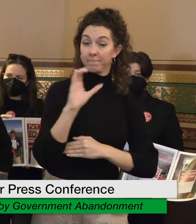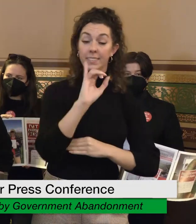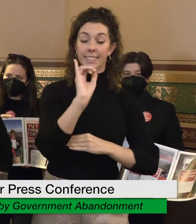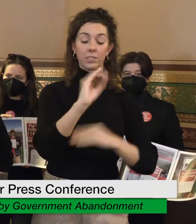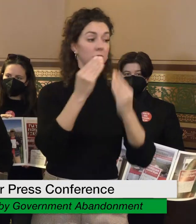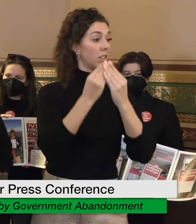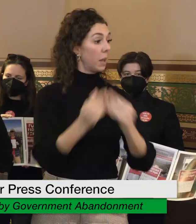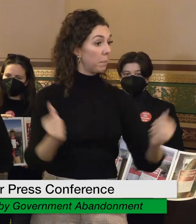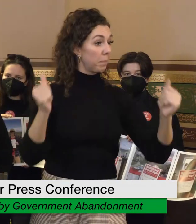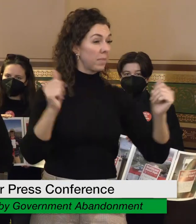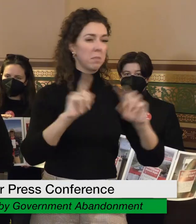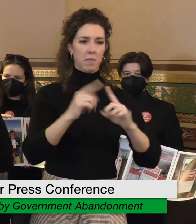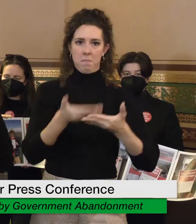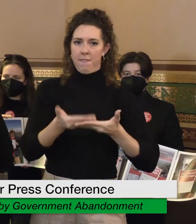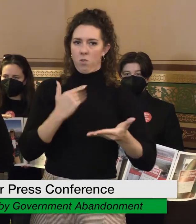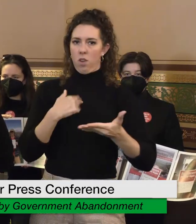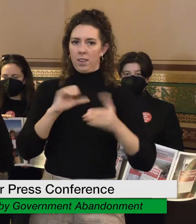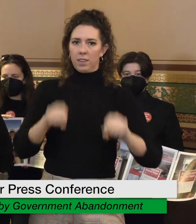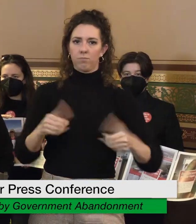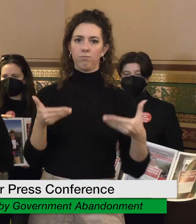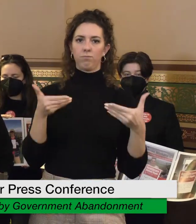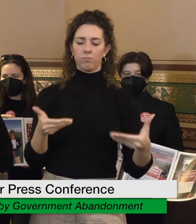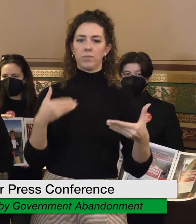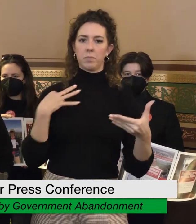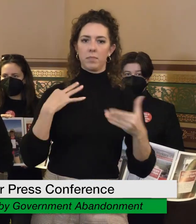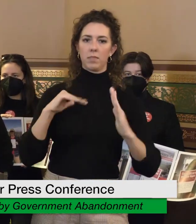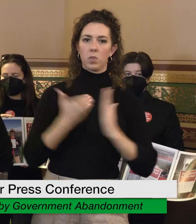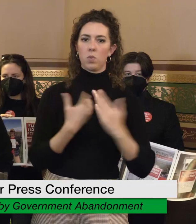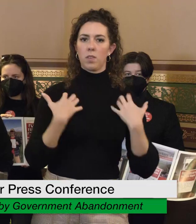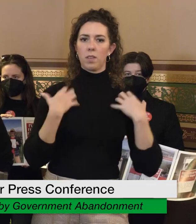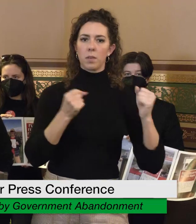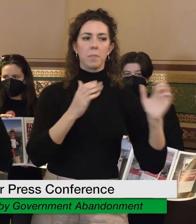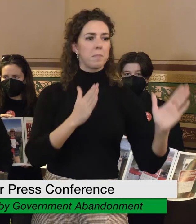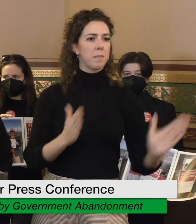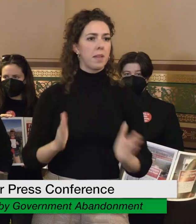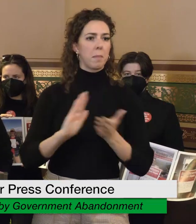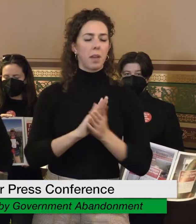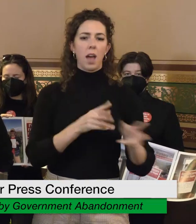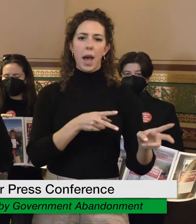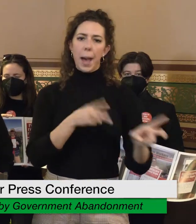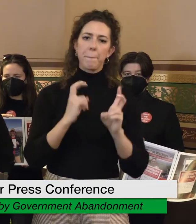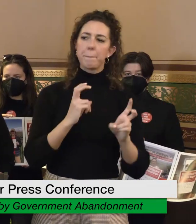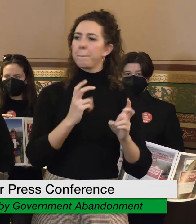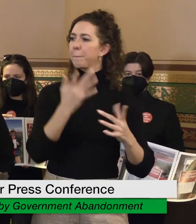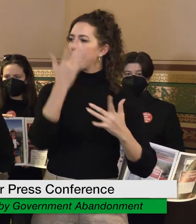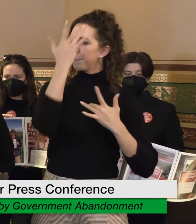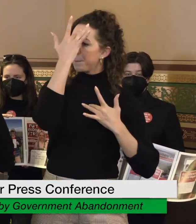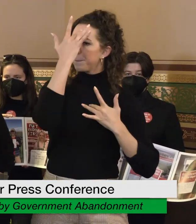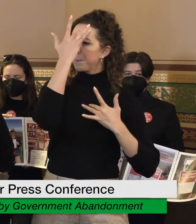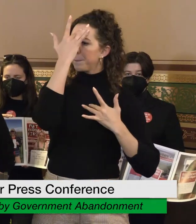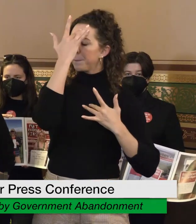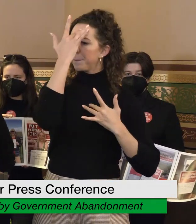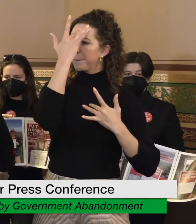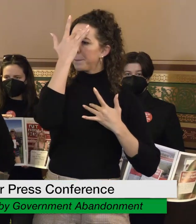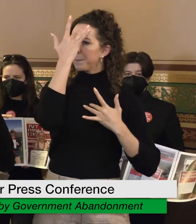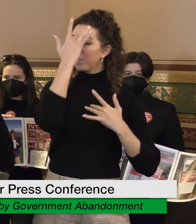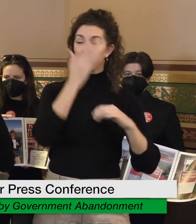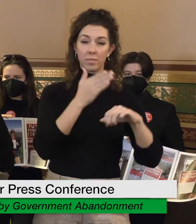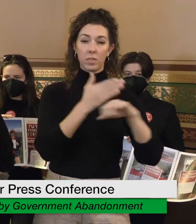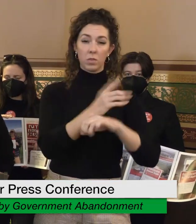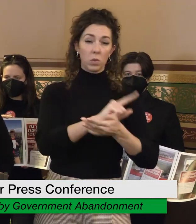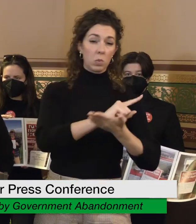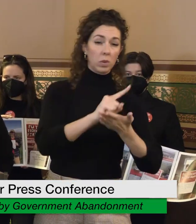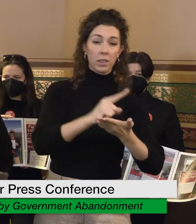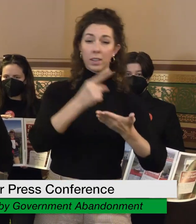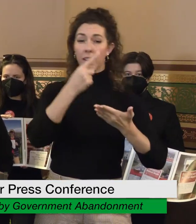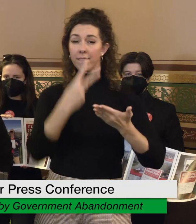ended, but before I was able to apply for a new health plan, I became extremely ill. It took over a week and a half of